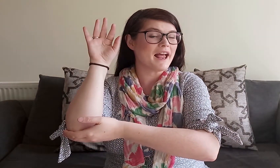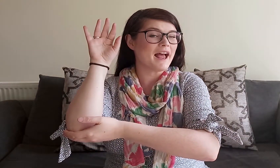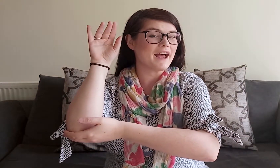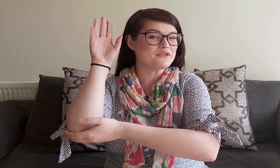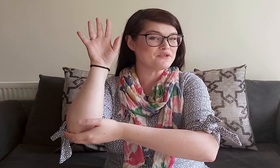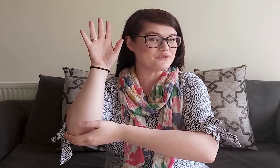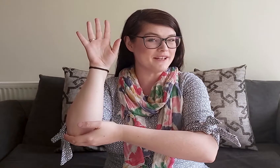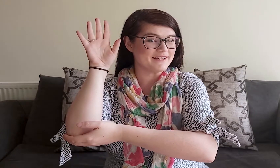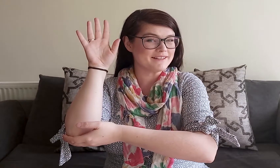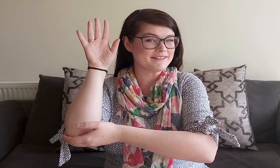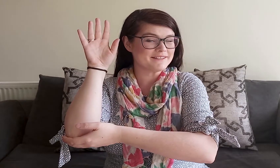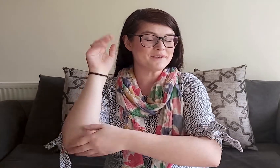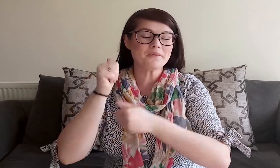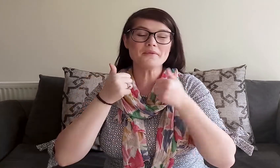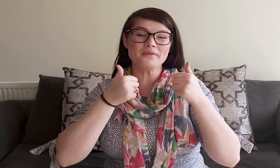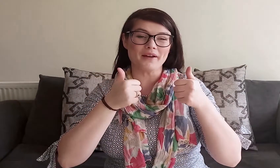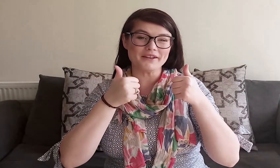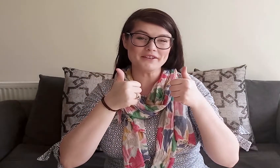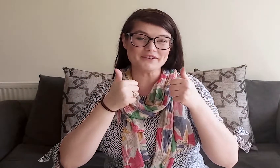a tree. Very good.